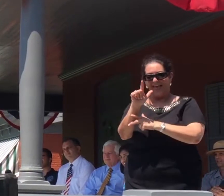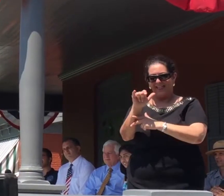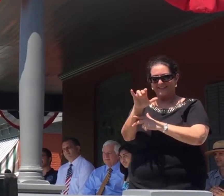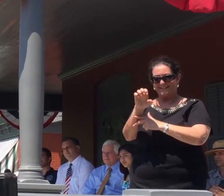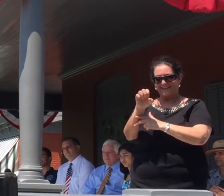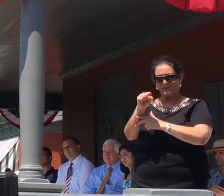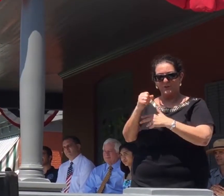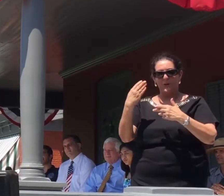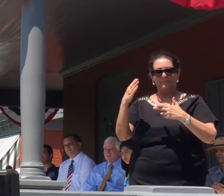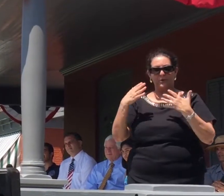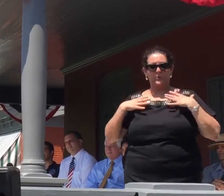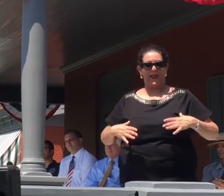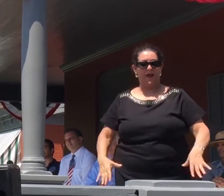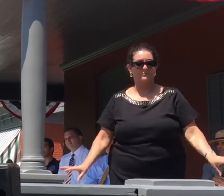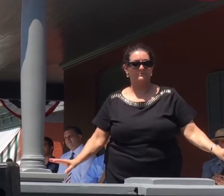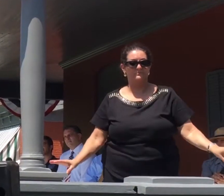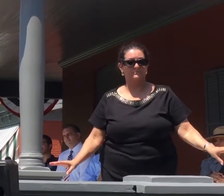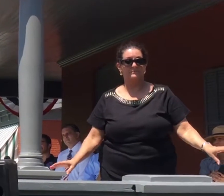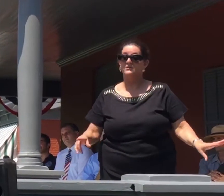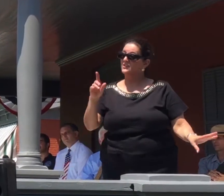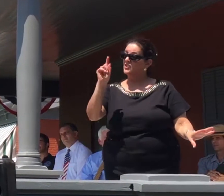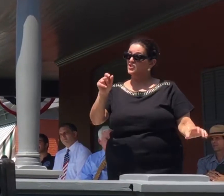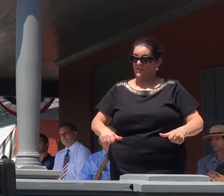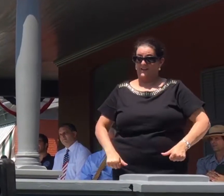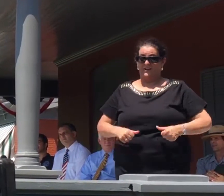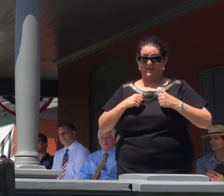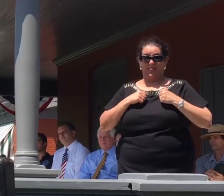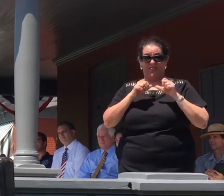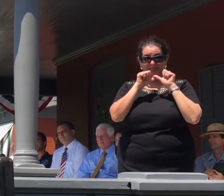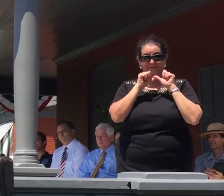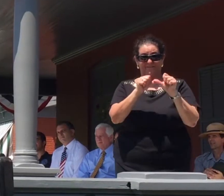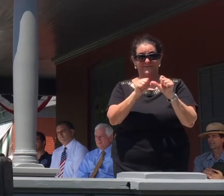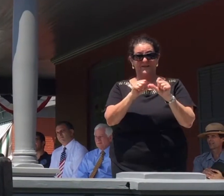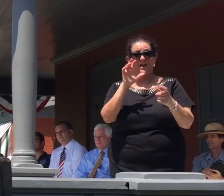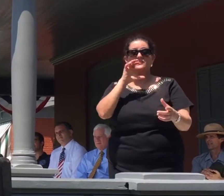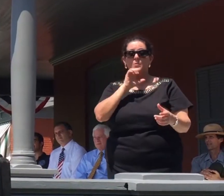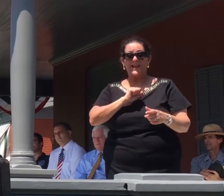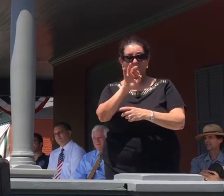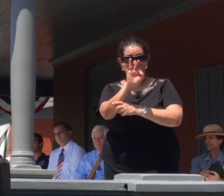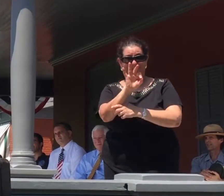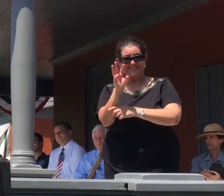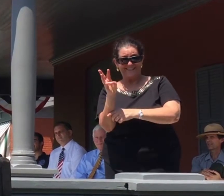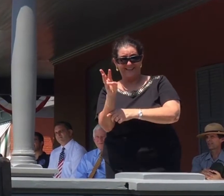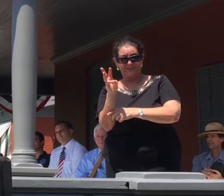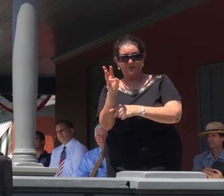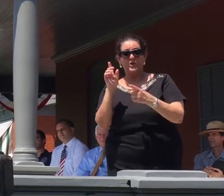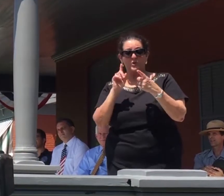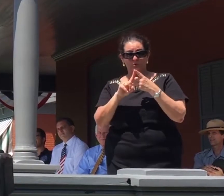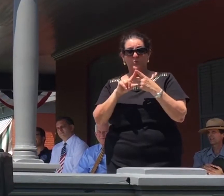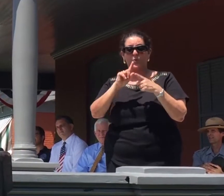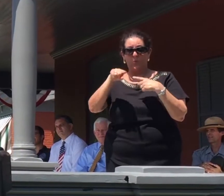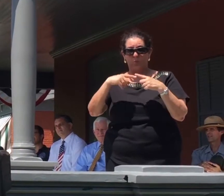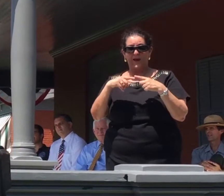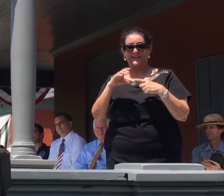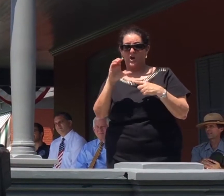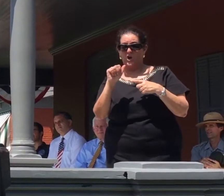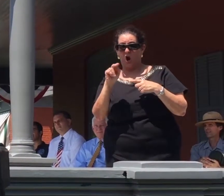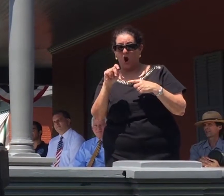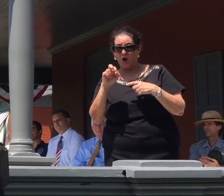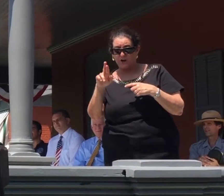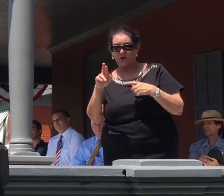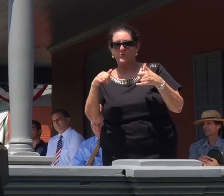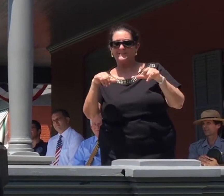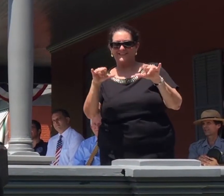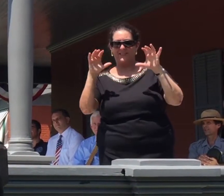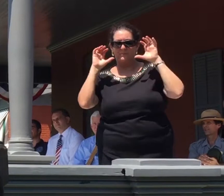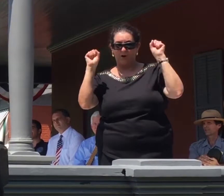Alice outlived all of her younger siblings to the age of 96, well into the administration of President James Earl Carter.